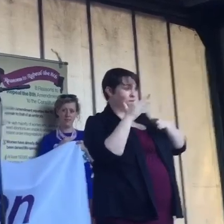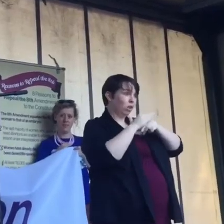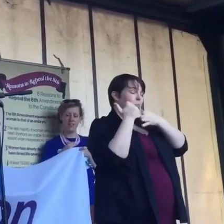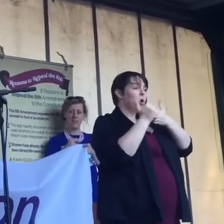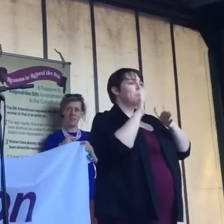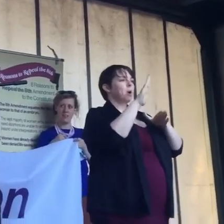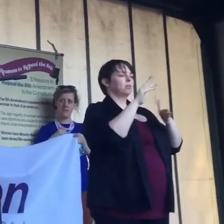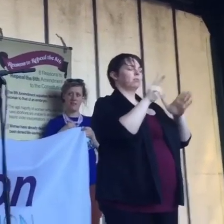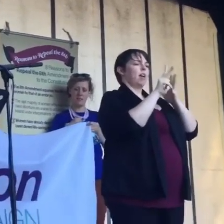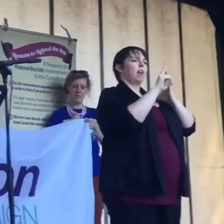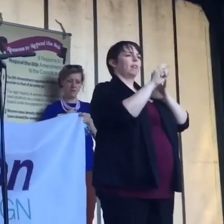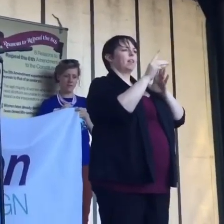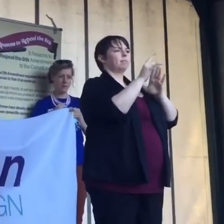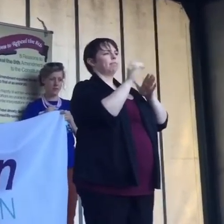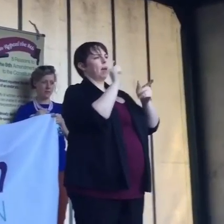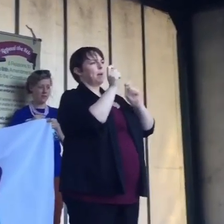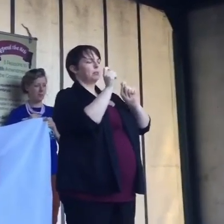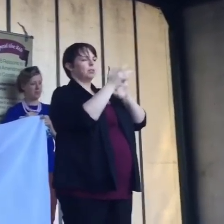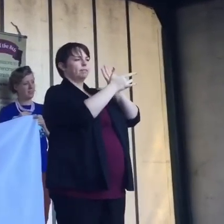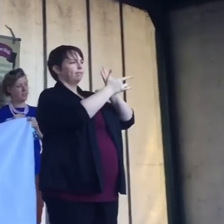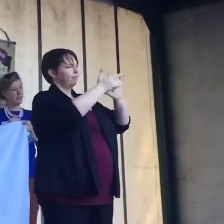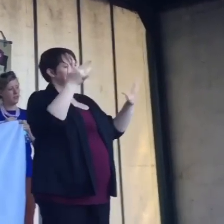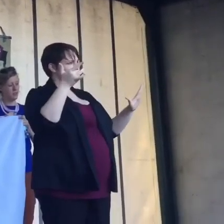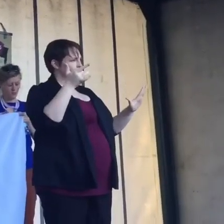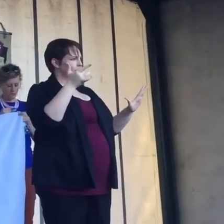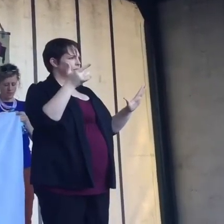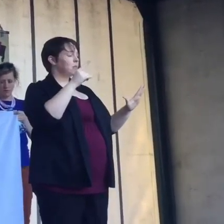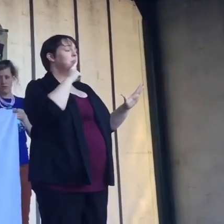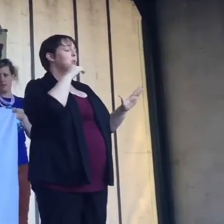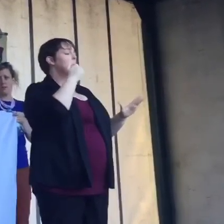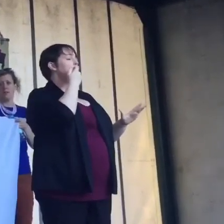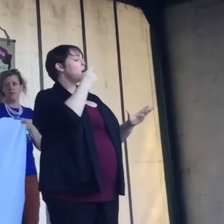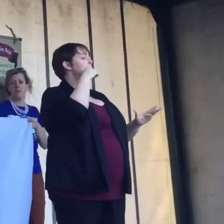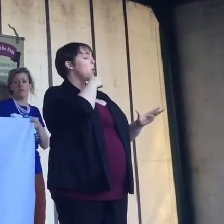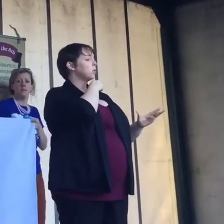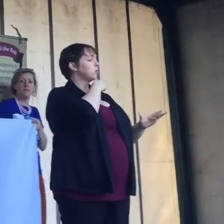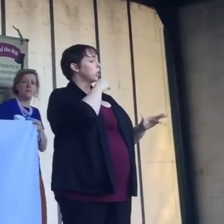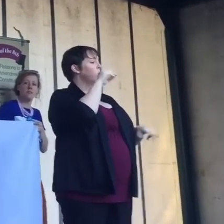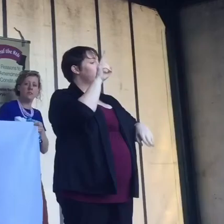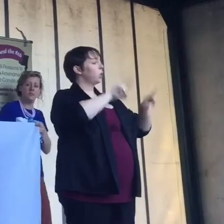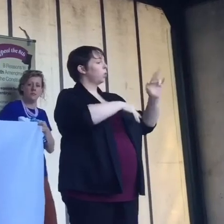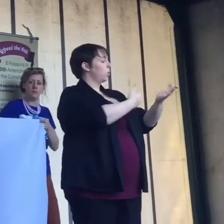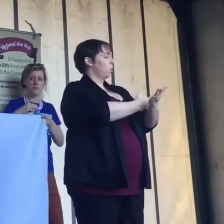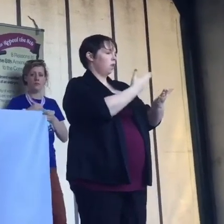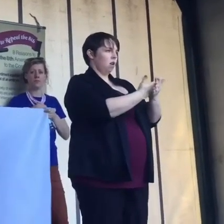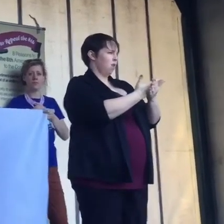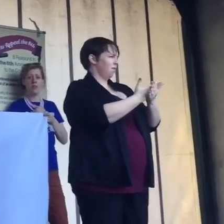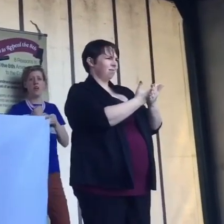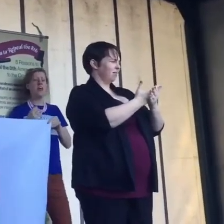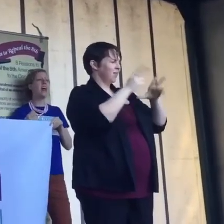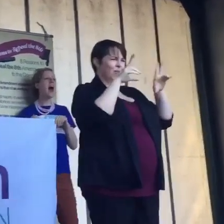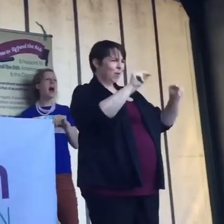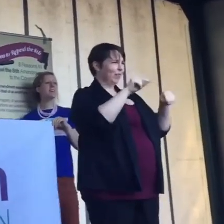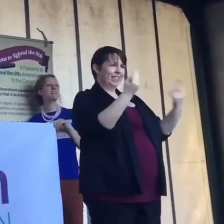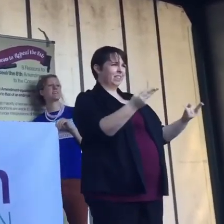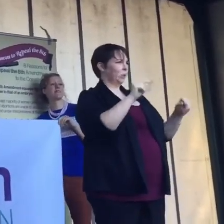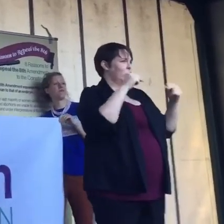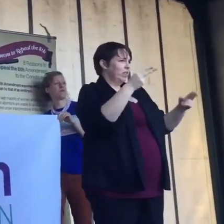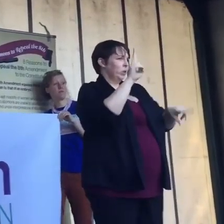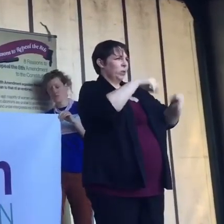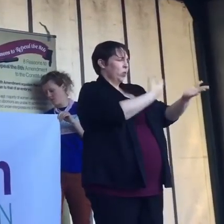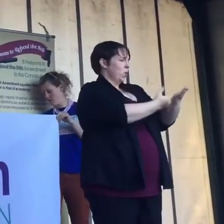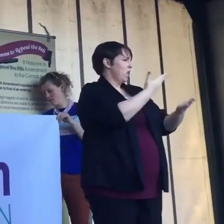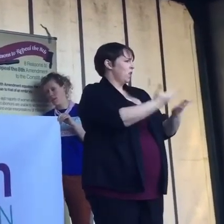repealed. But most importantly, no new legislation should be introduced.